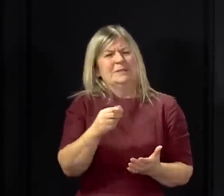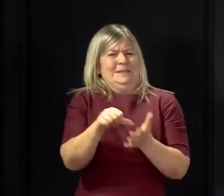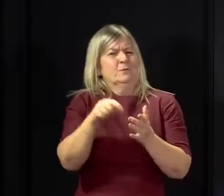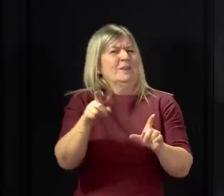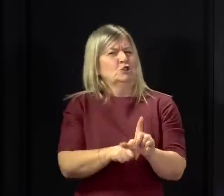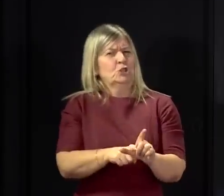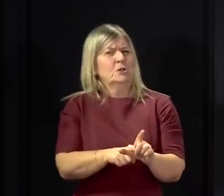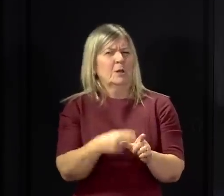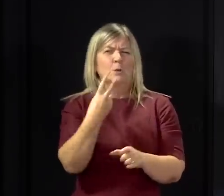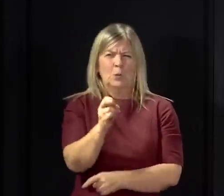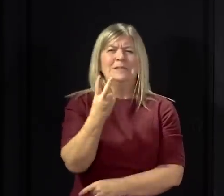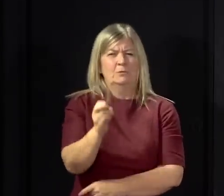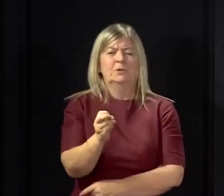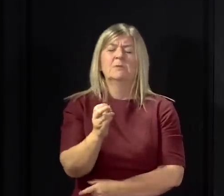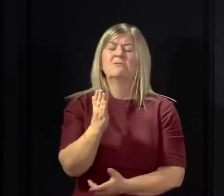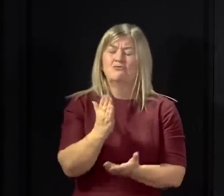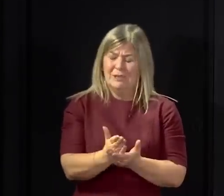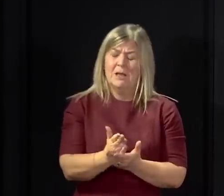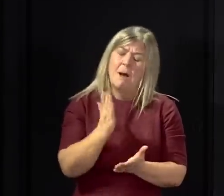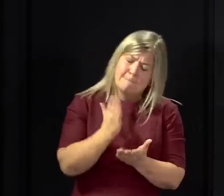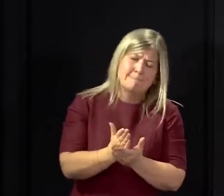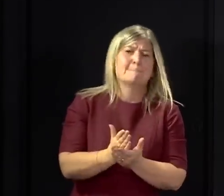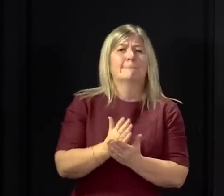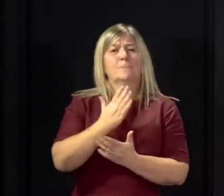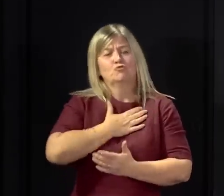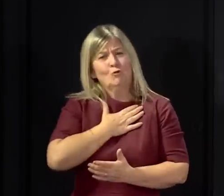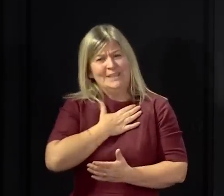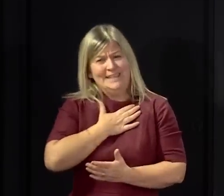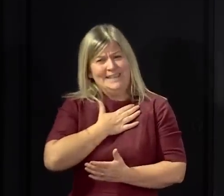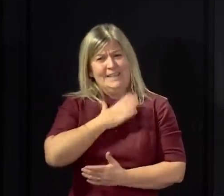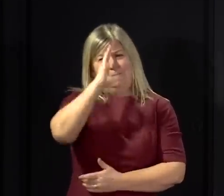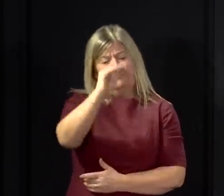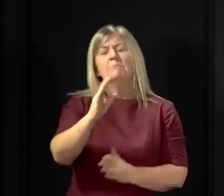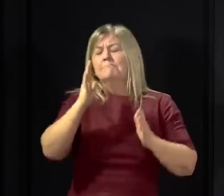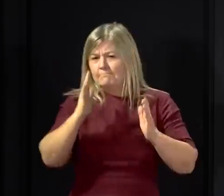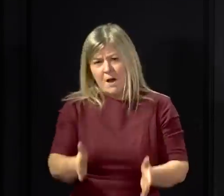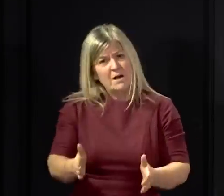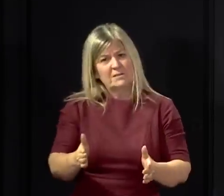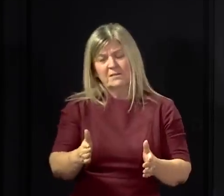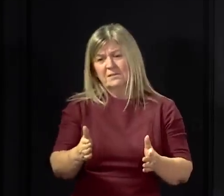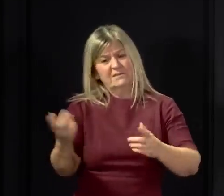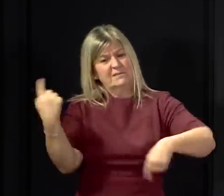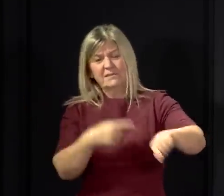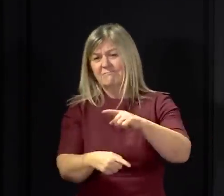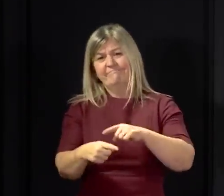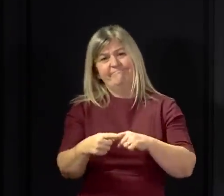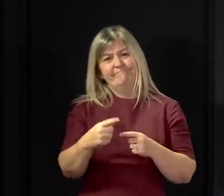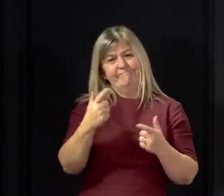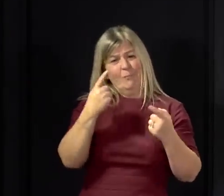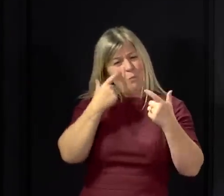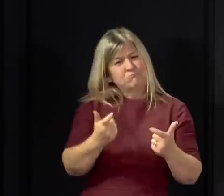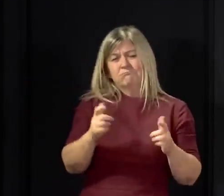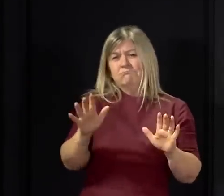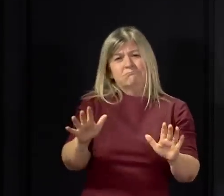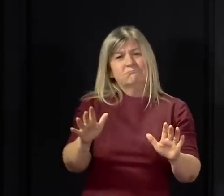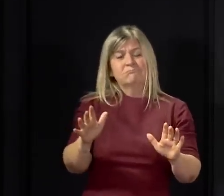it will be even more difficult. I am genuinely sorry about that, but we must take care collectively to stop this virus overwhelming us,